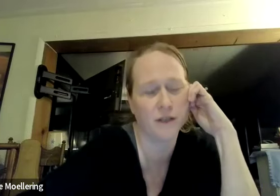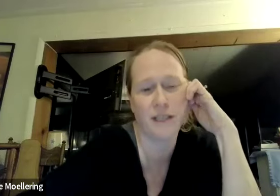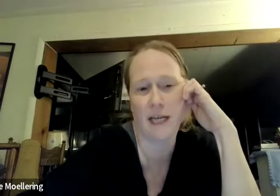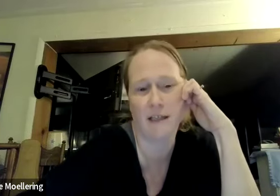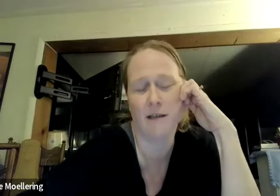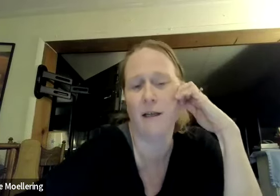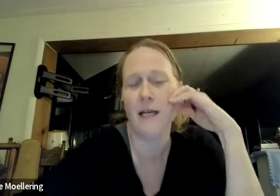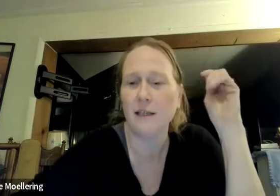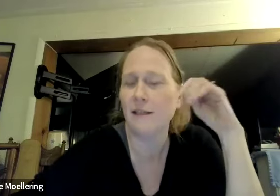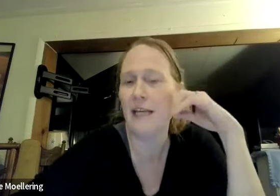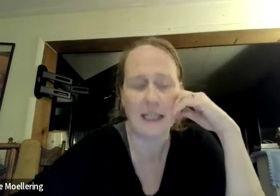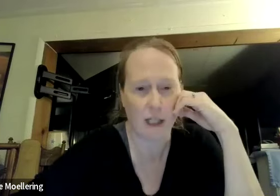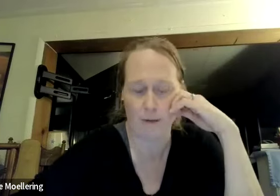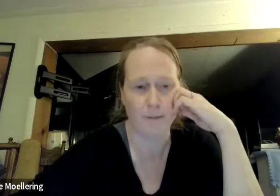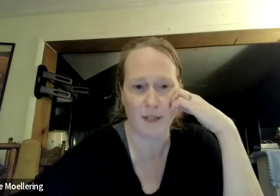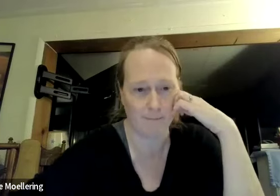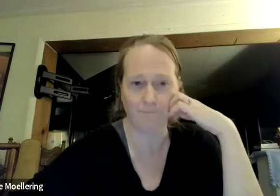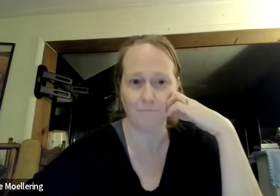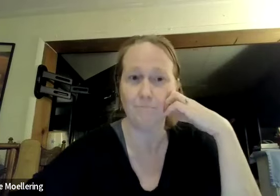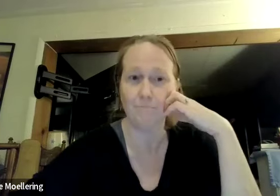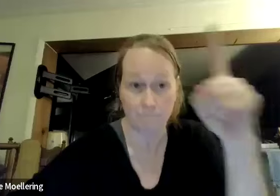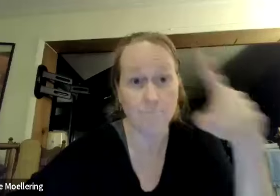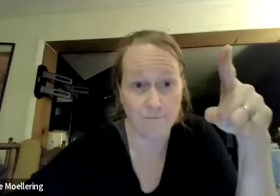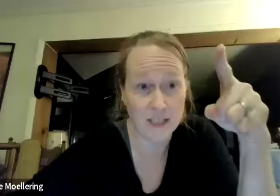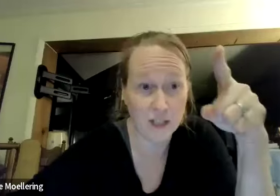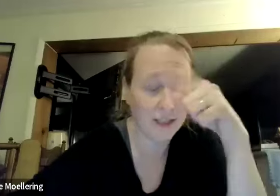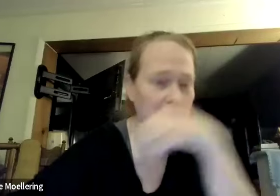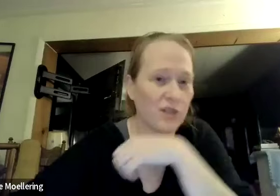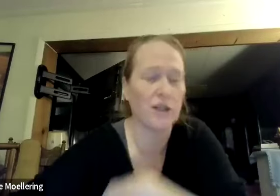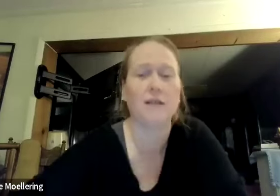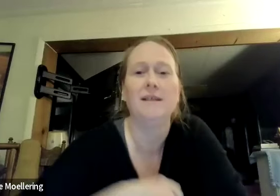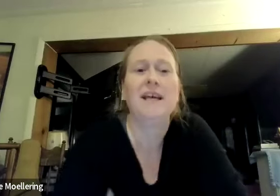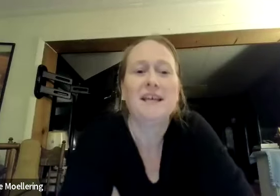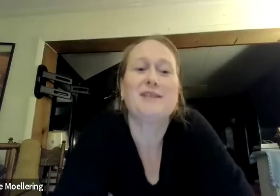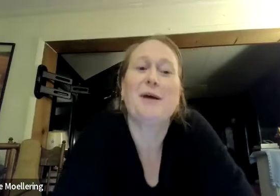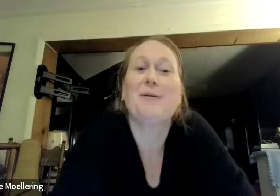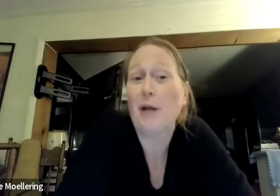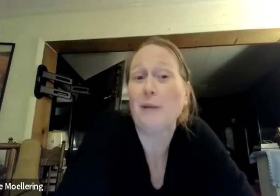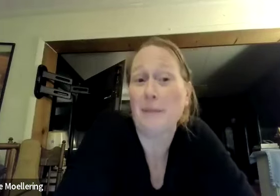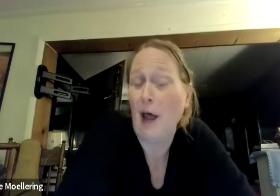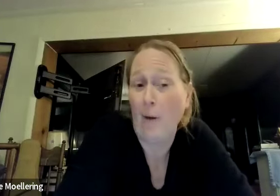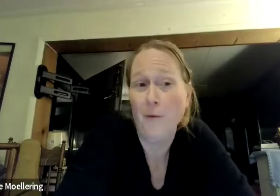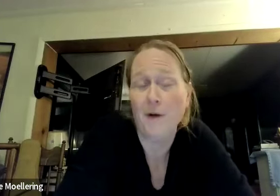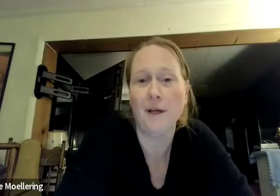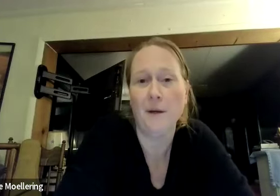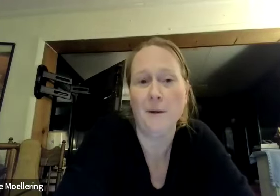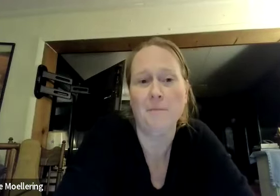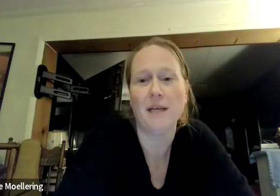learn to sign knitting terms, Jillian is your girl. So, let me know. And